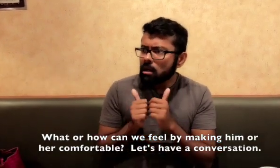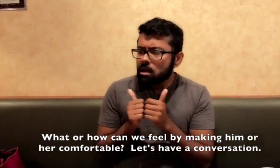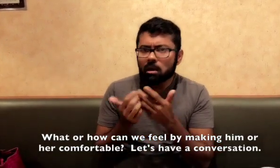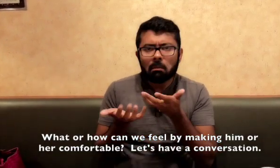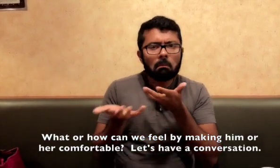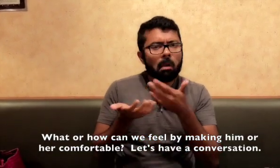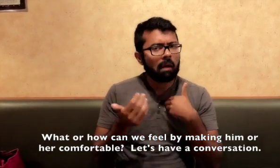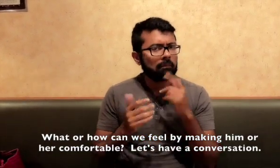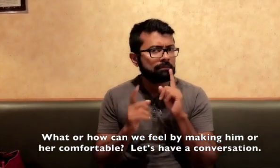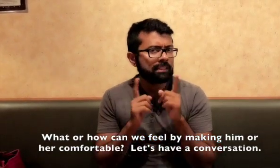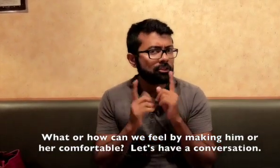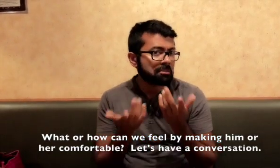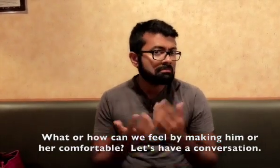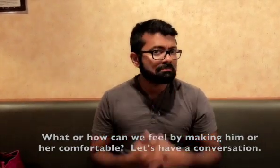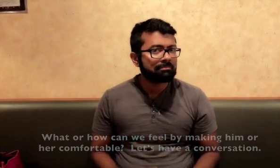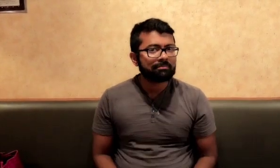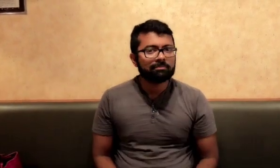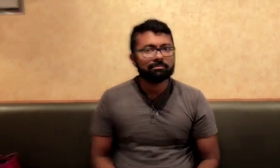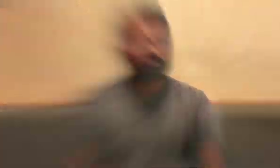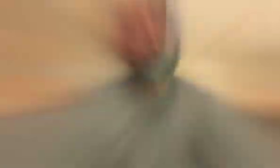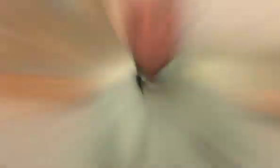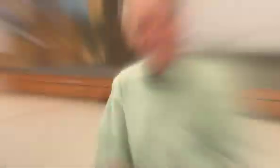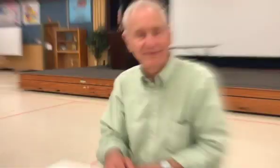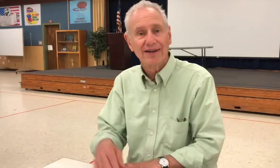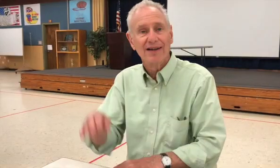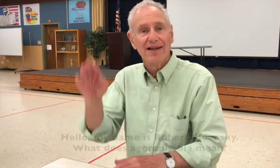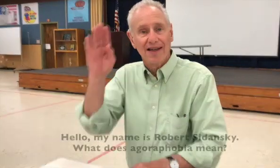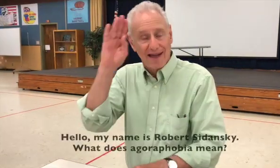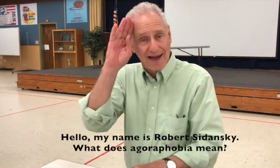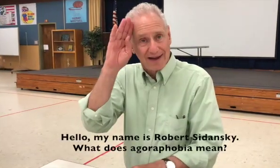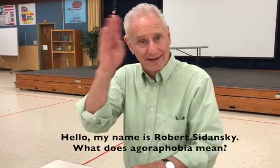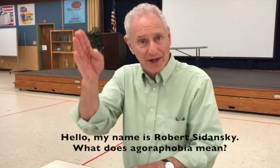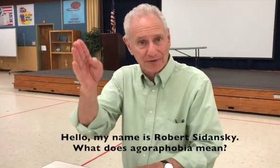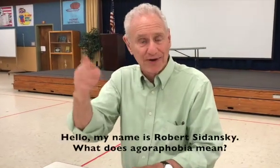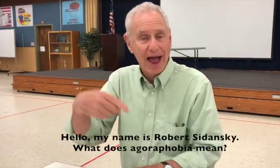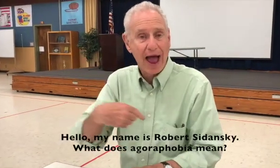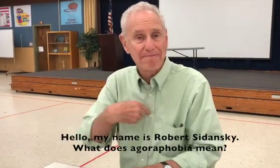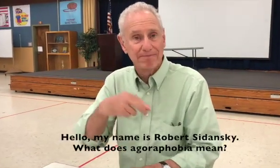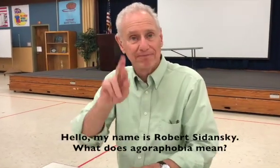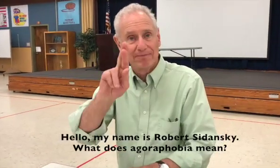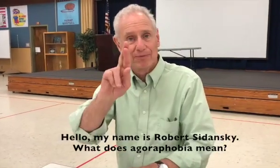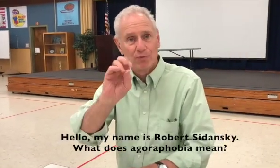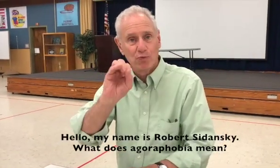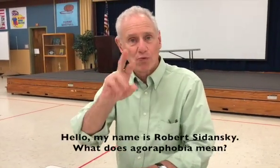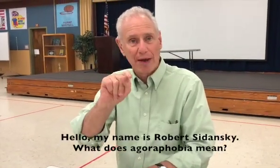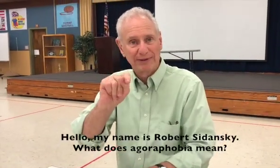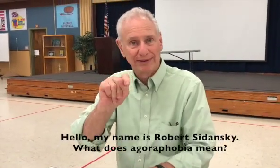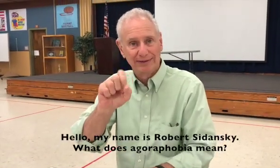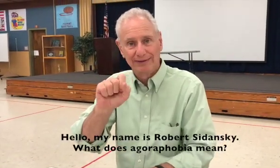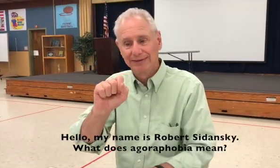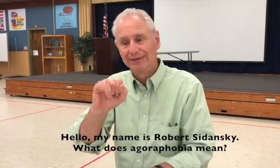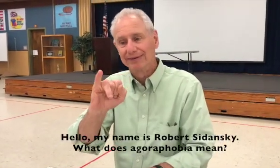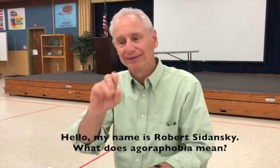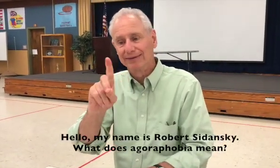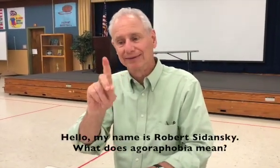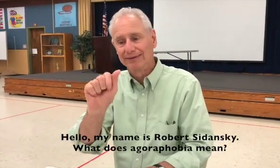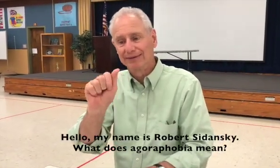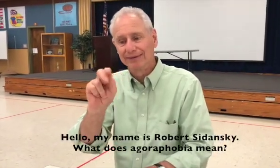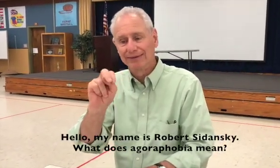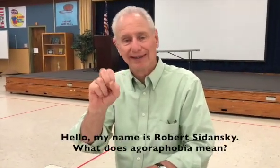making him or her comfortable and have that conversation. Hello, my name is Robert Sedansky, and what does agoraphobia